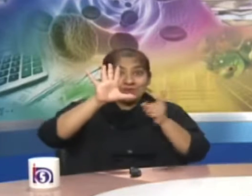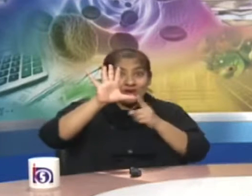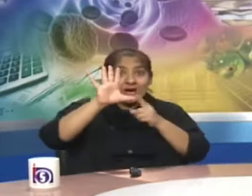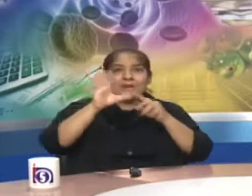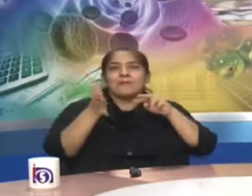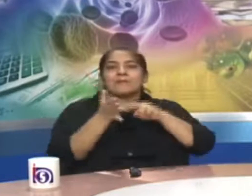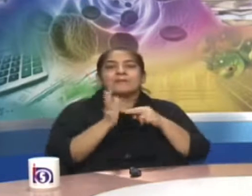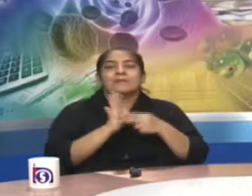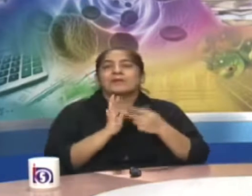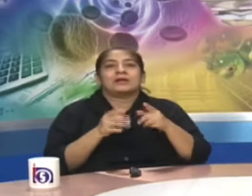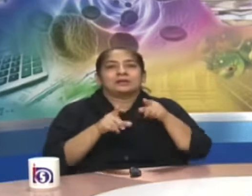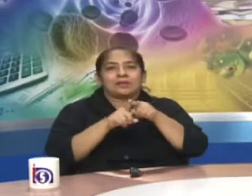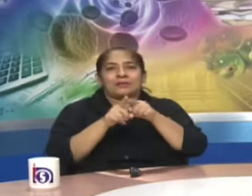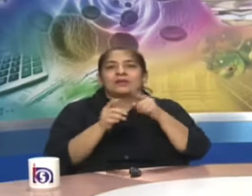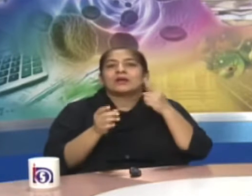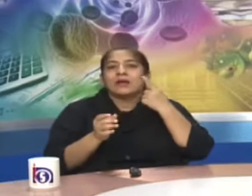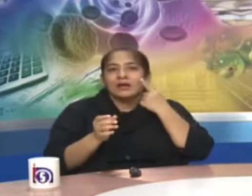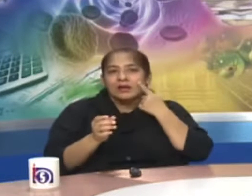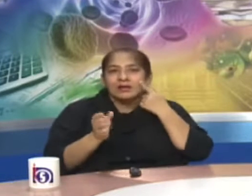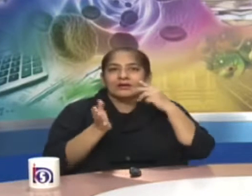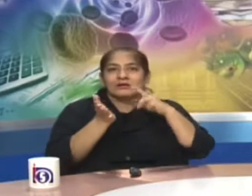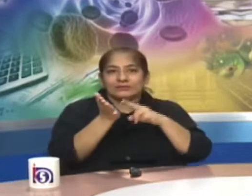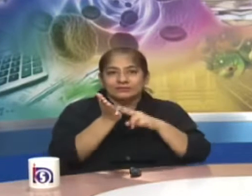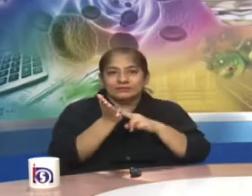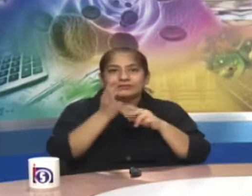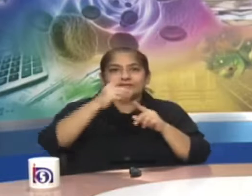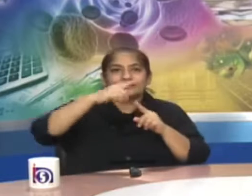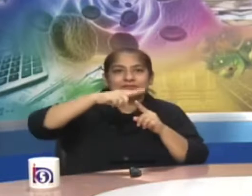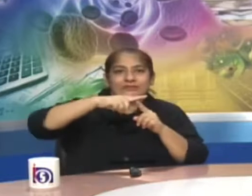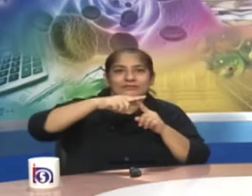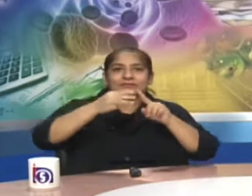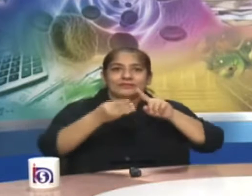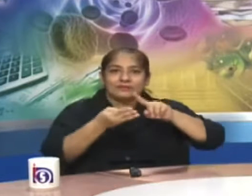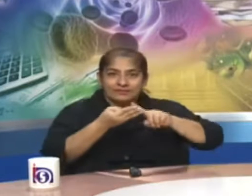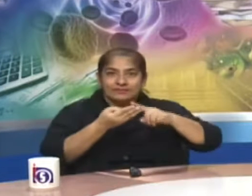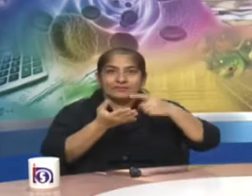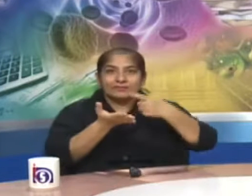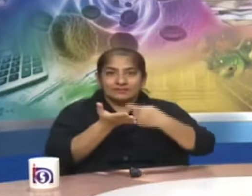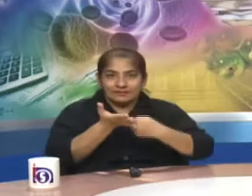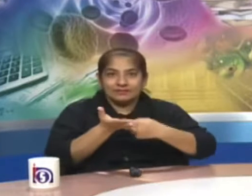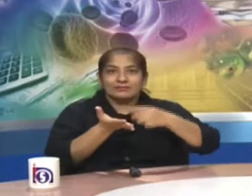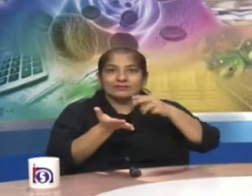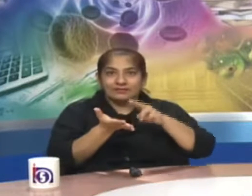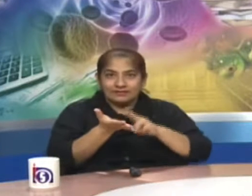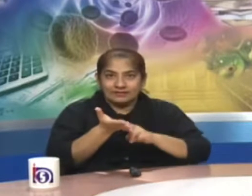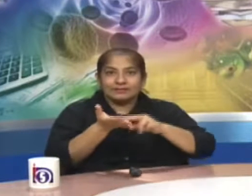The fifth objective of NSEI is to